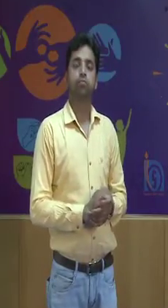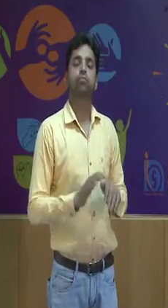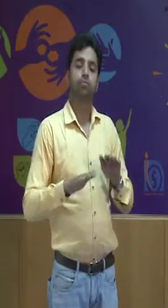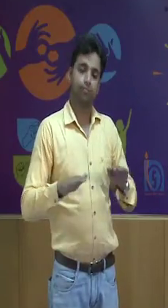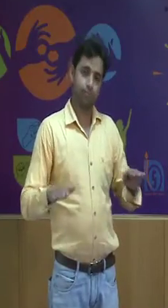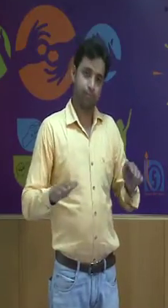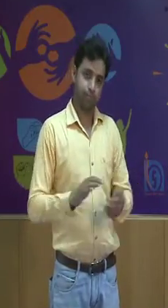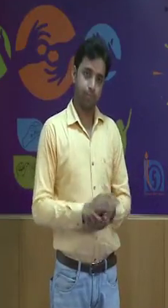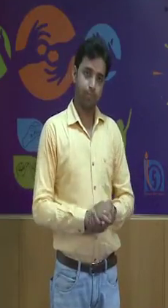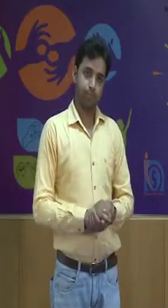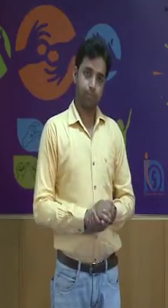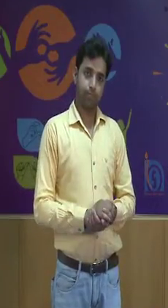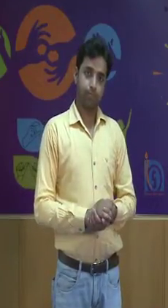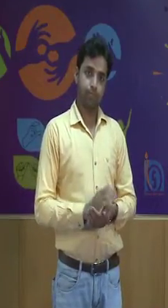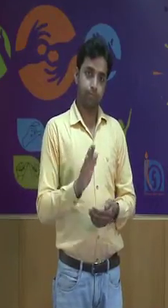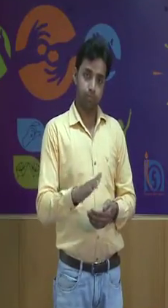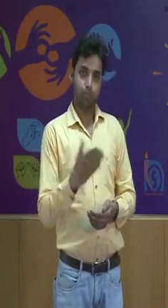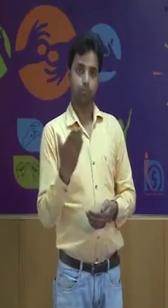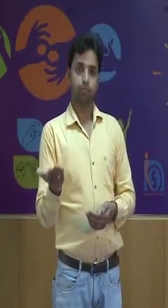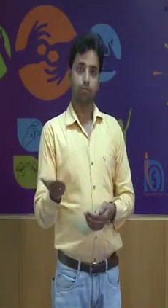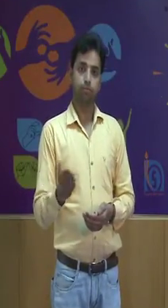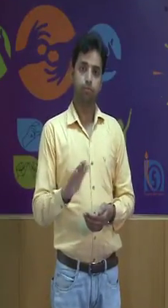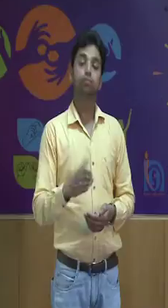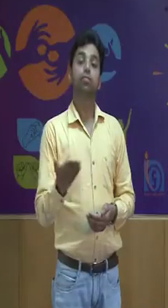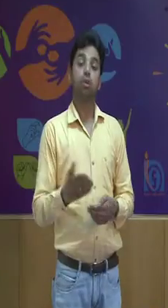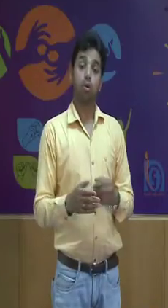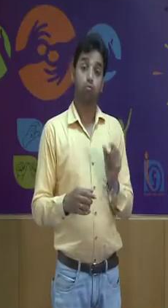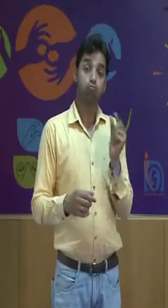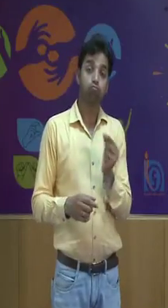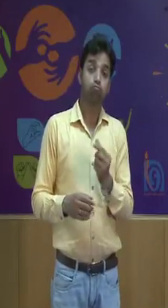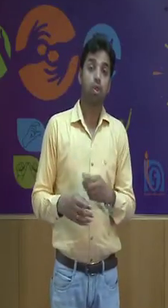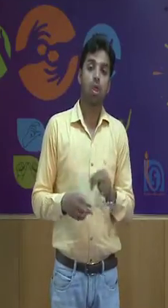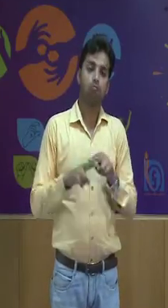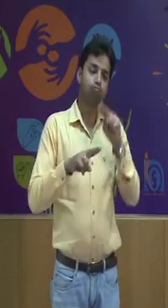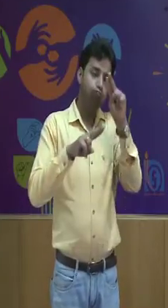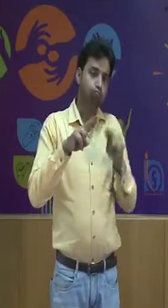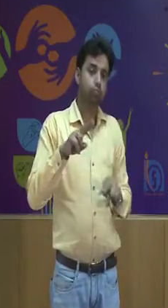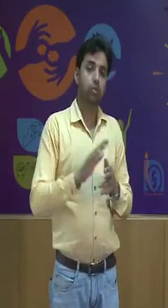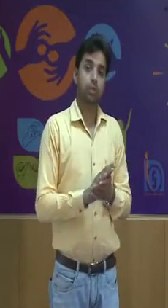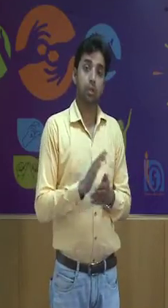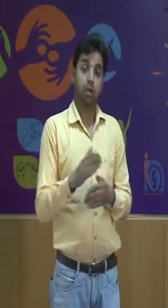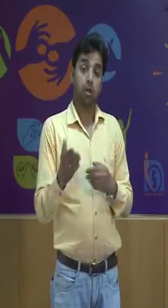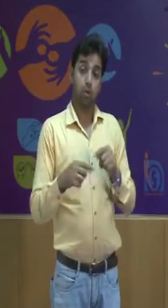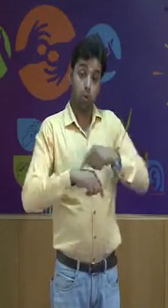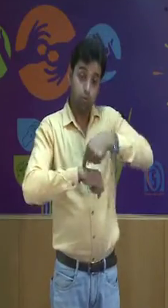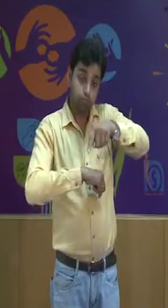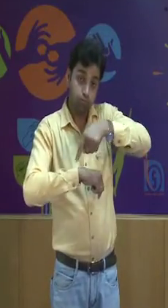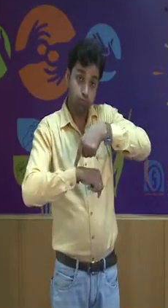Learners, another unique feature of caste system during this period was